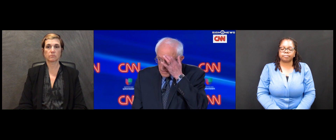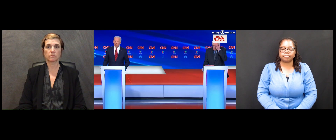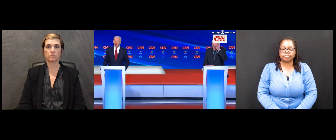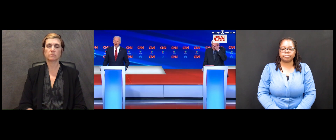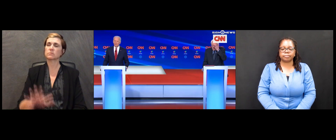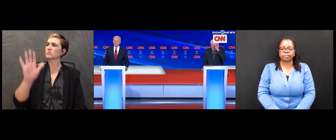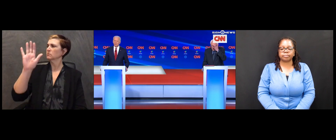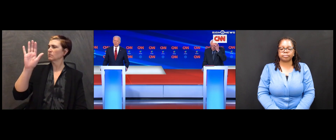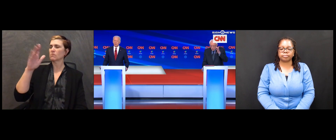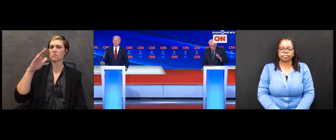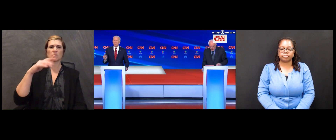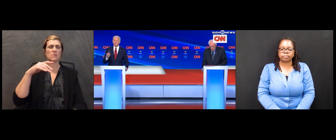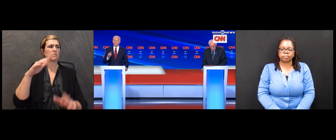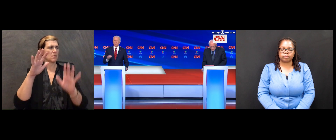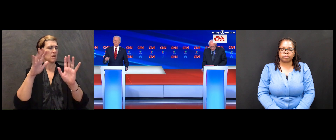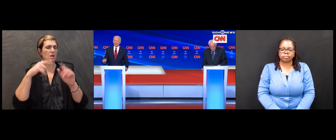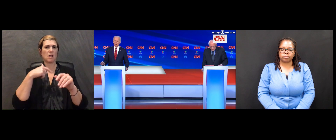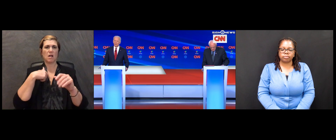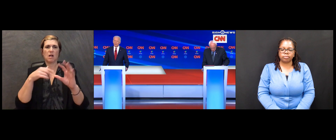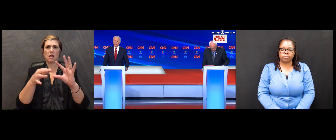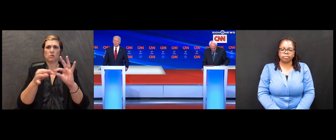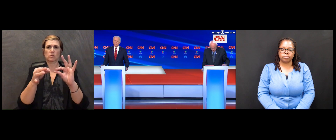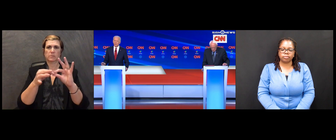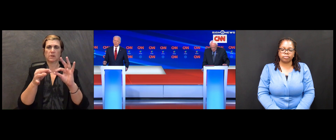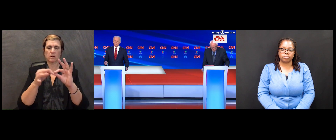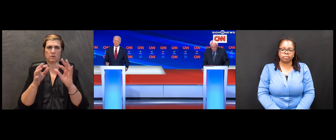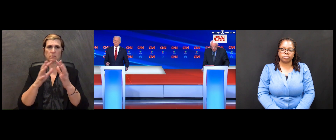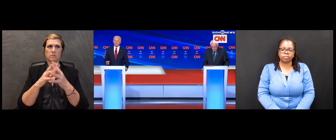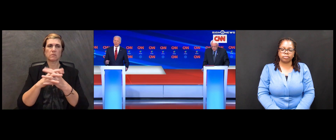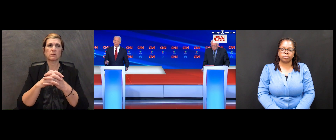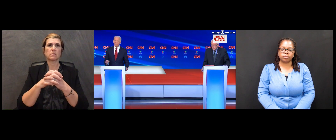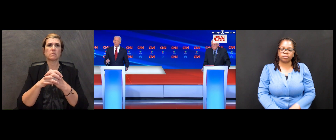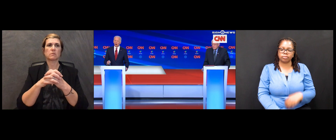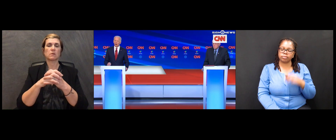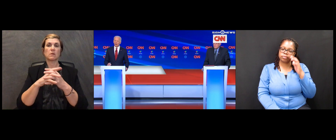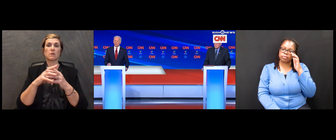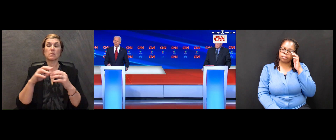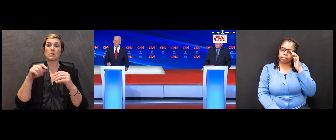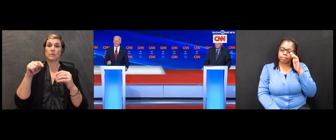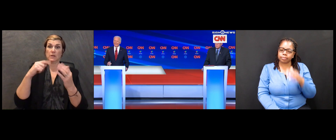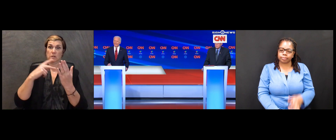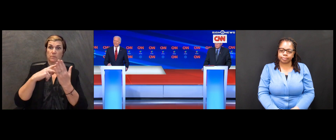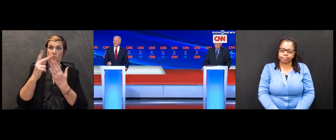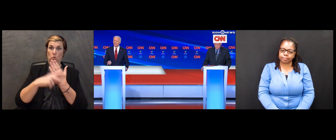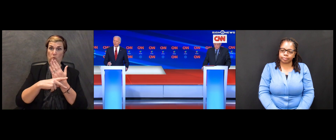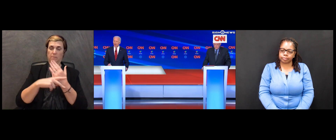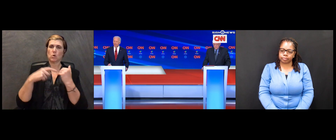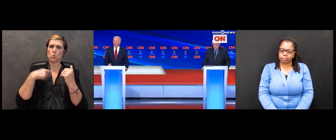respond, that's why I insisted the moment this broke out that we should insist on having our experts